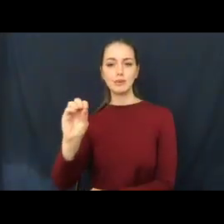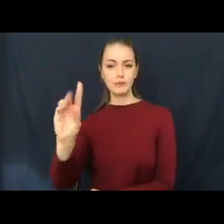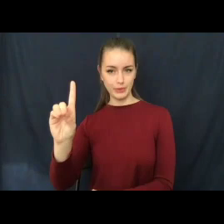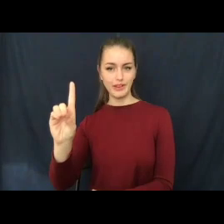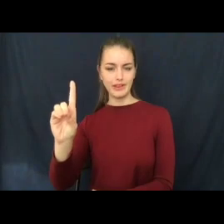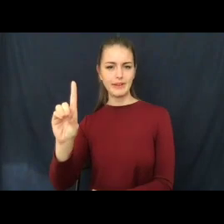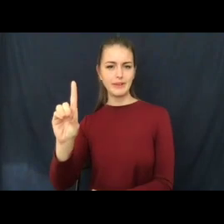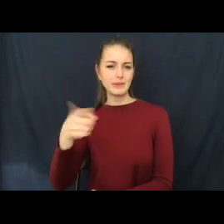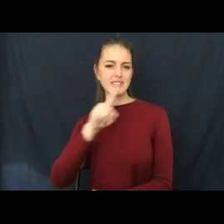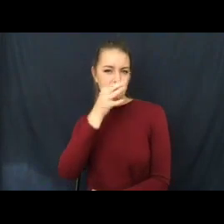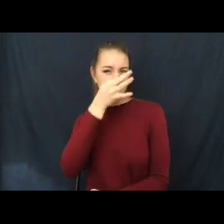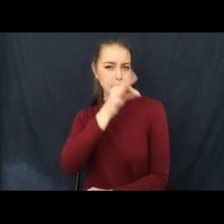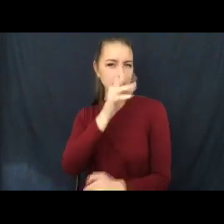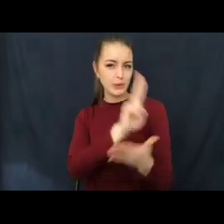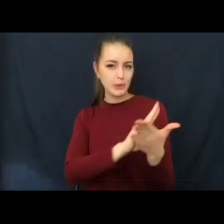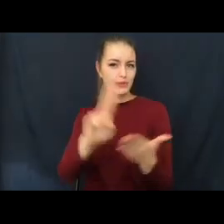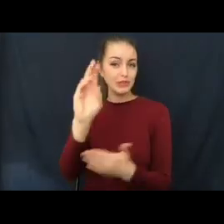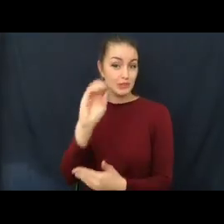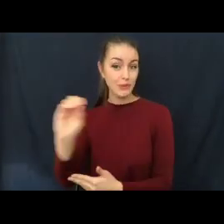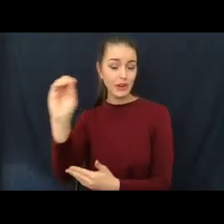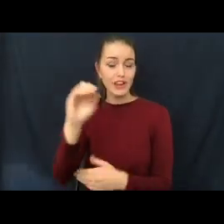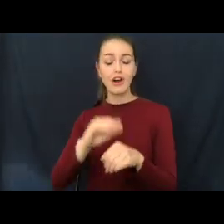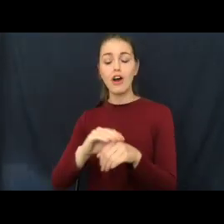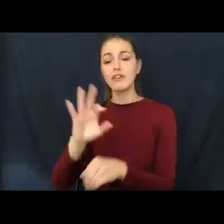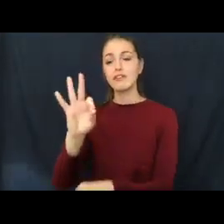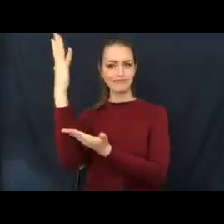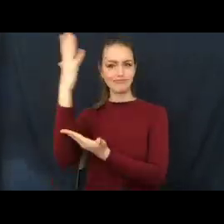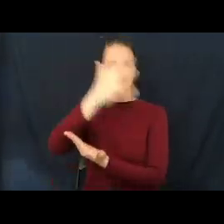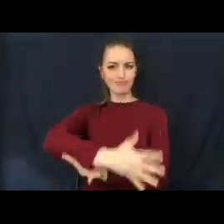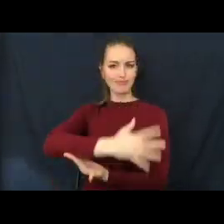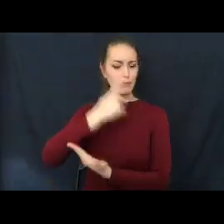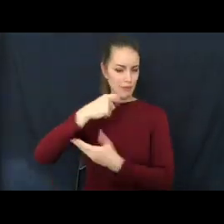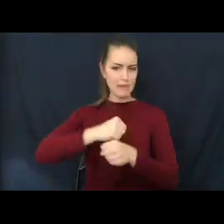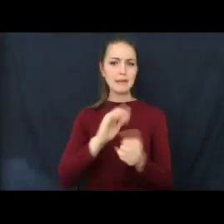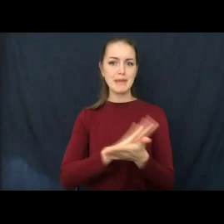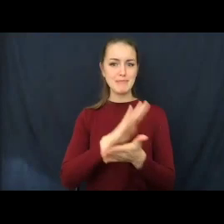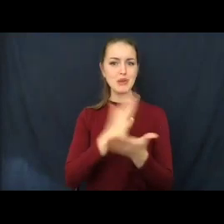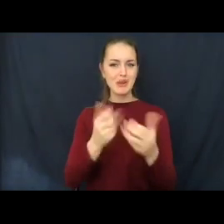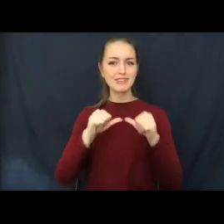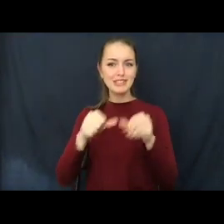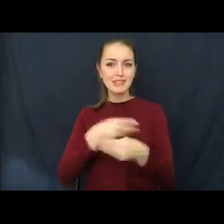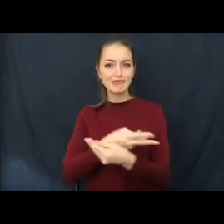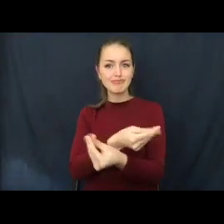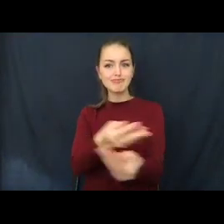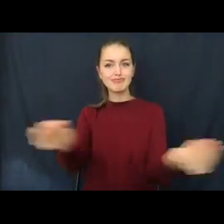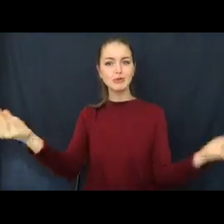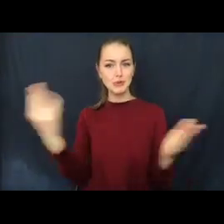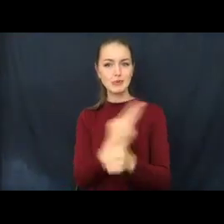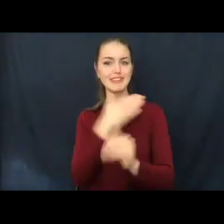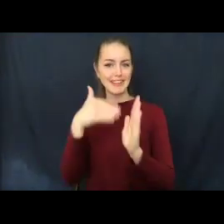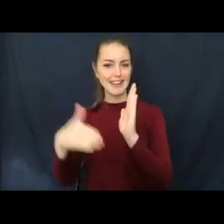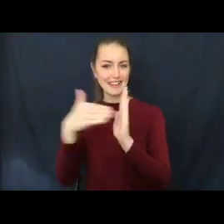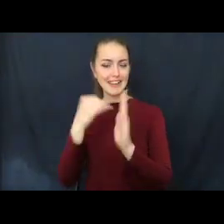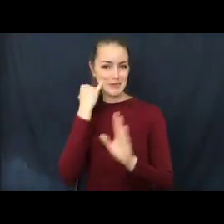down the street from the University of Oregon on Franklin Boulevard. Great. Well, thank you